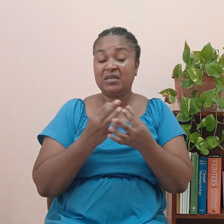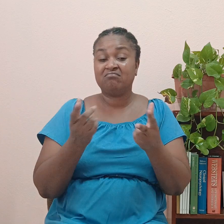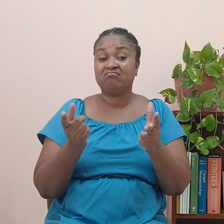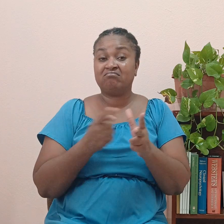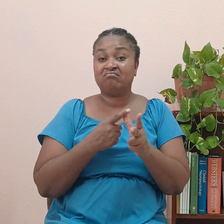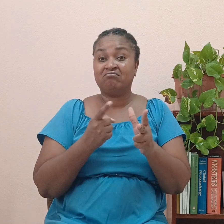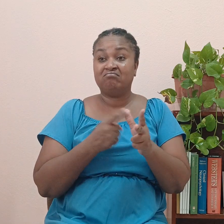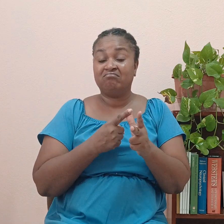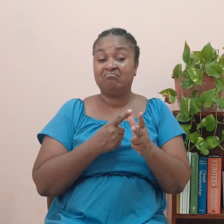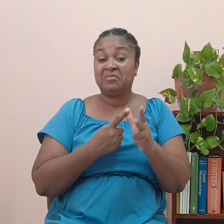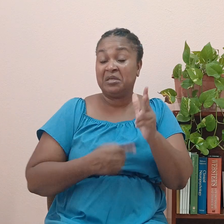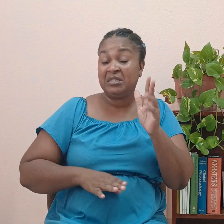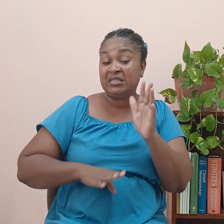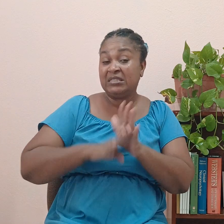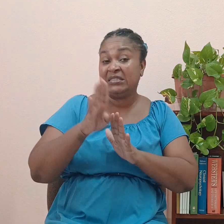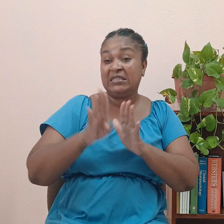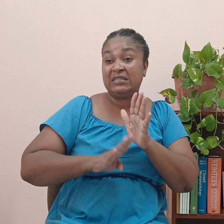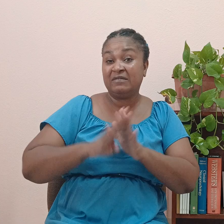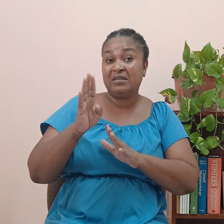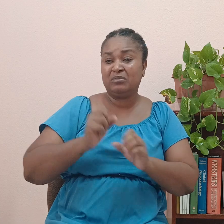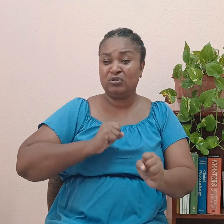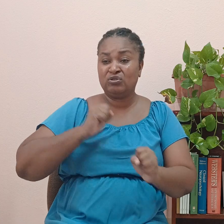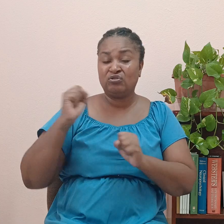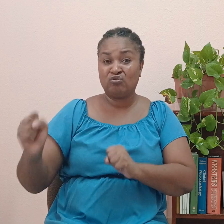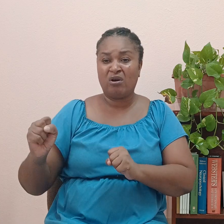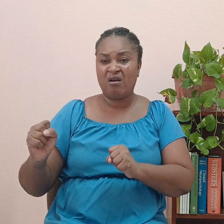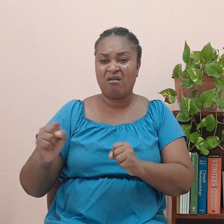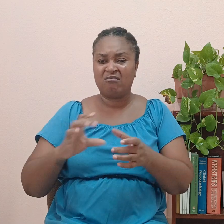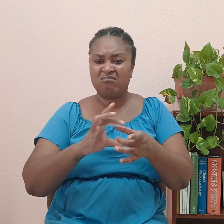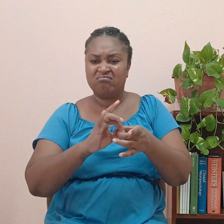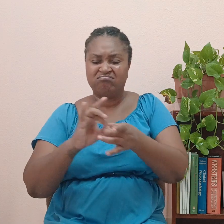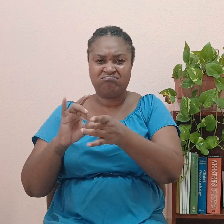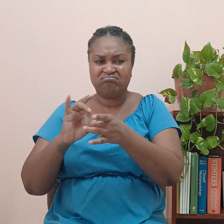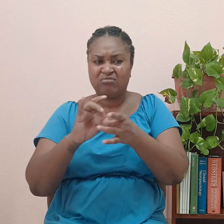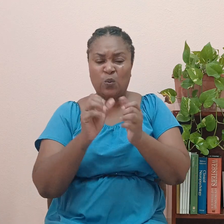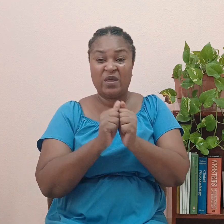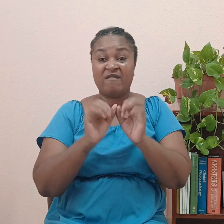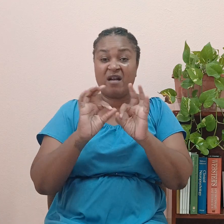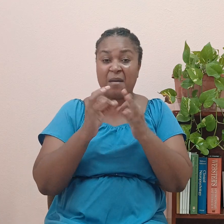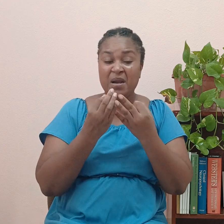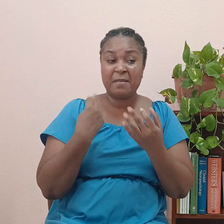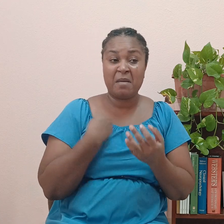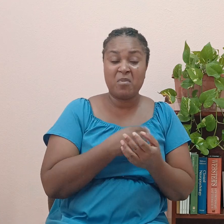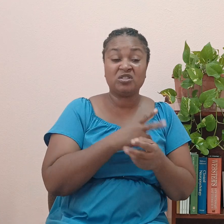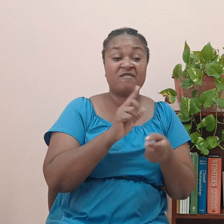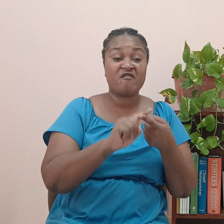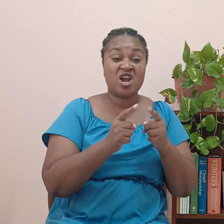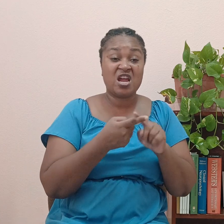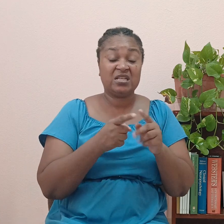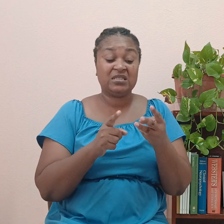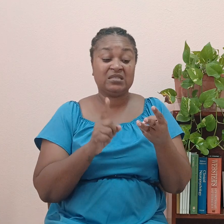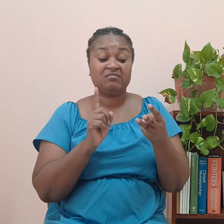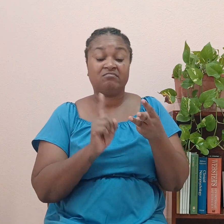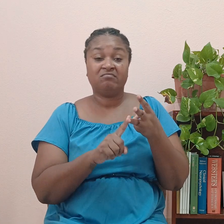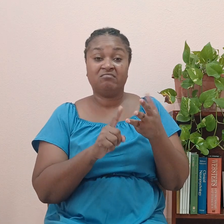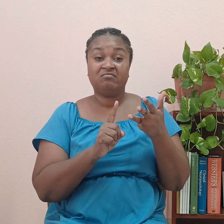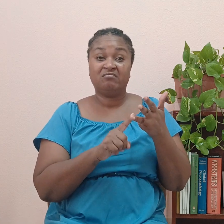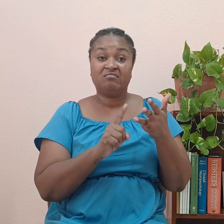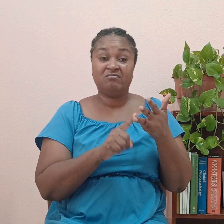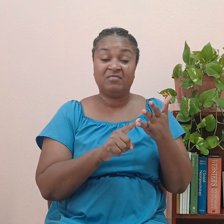developing strong, wholesome ties with family members and friends, and being able to